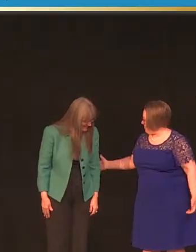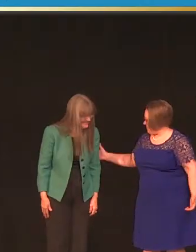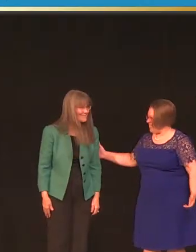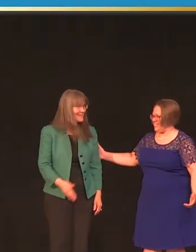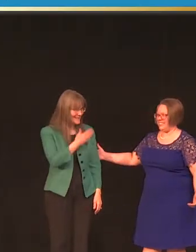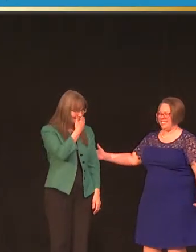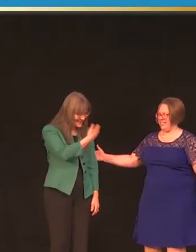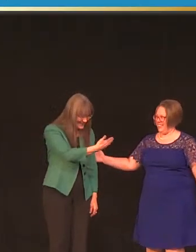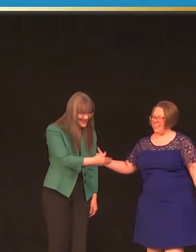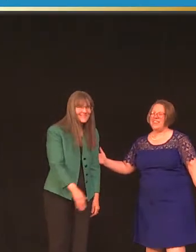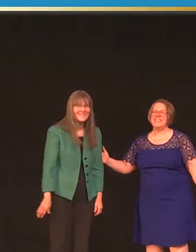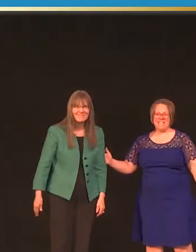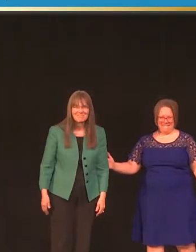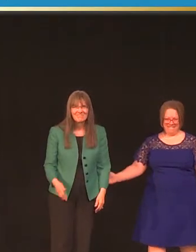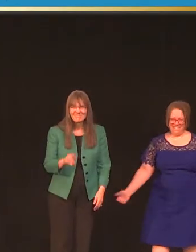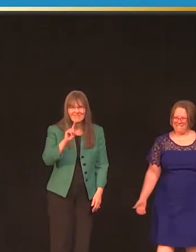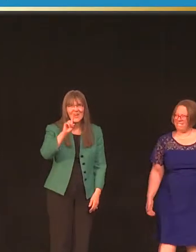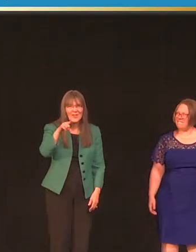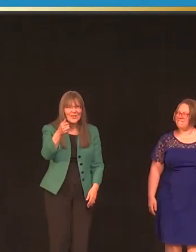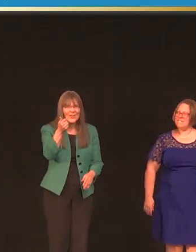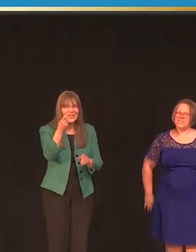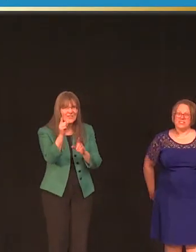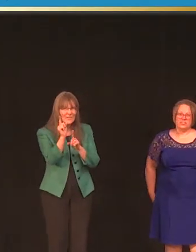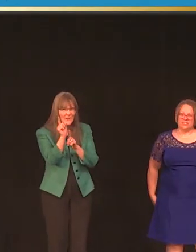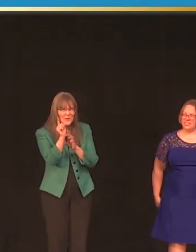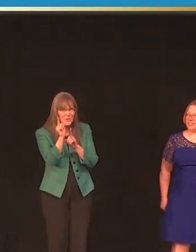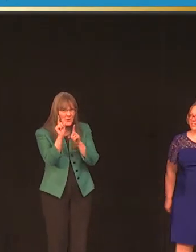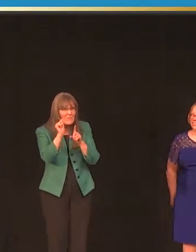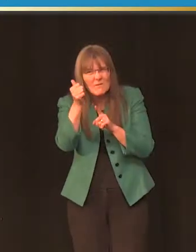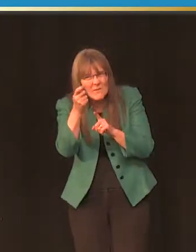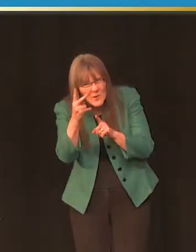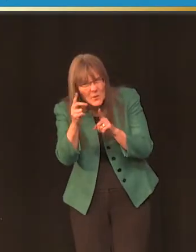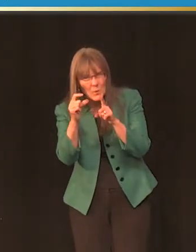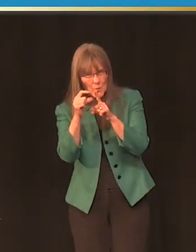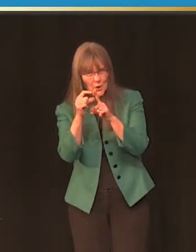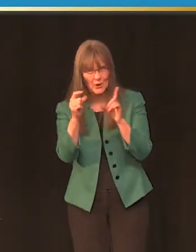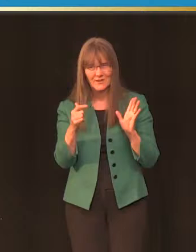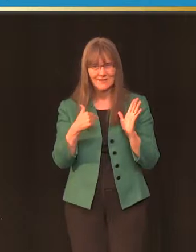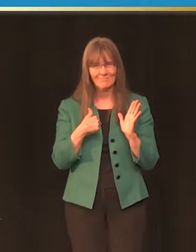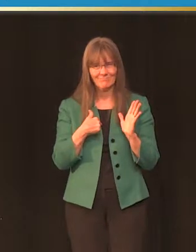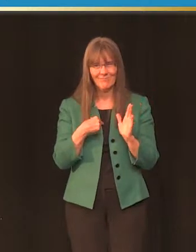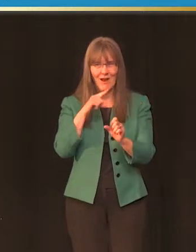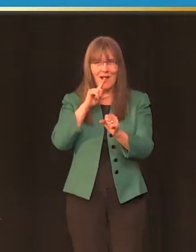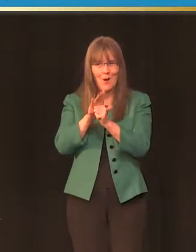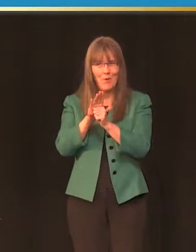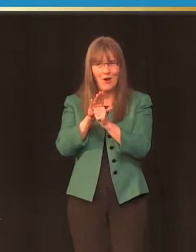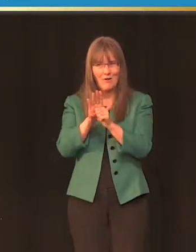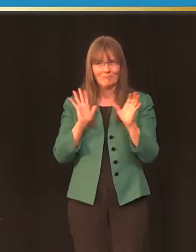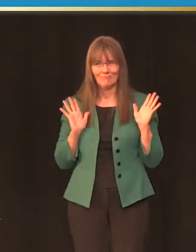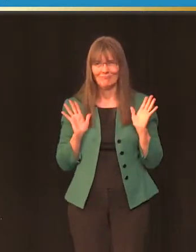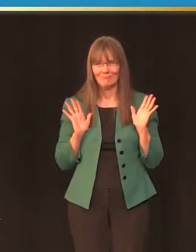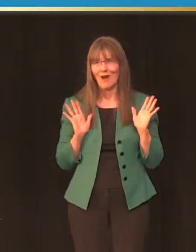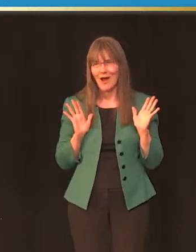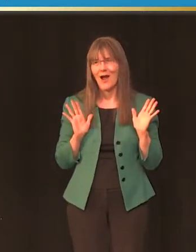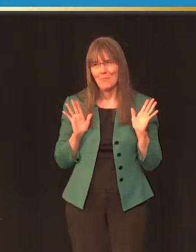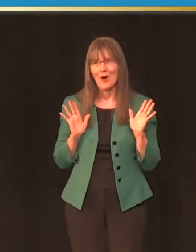class. Thank you, Jill. I'll just give you a few words. I promise, just a